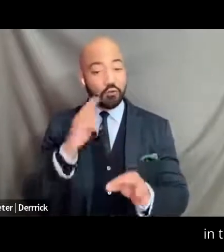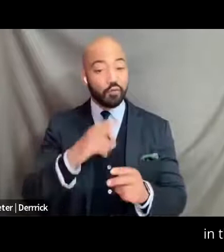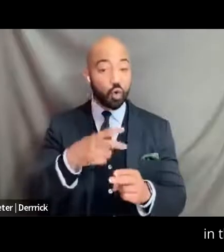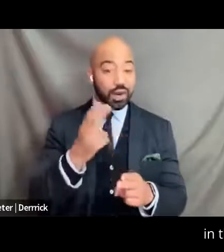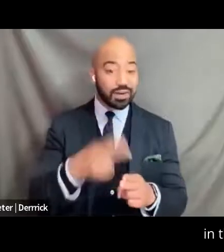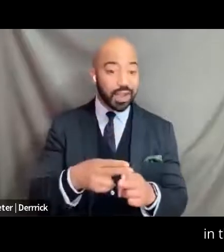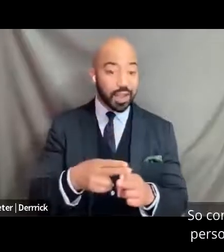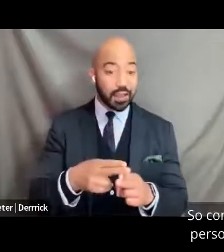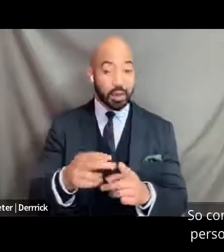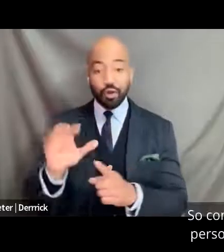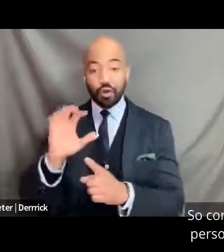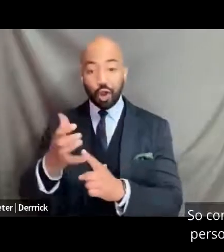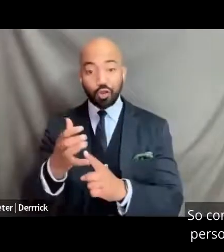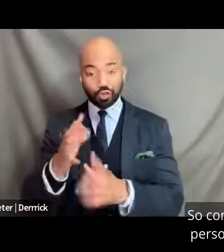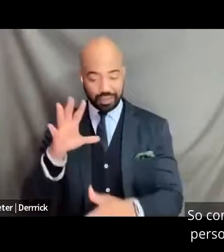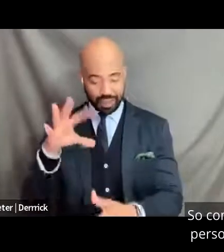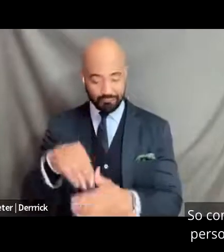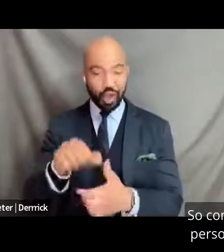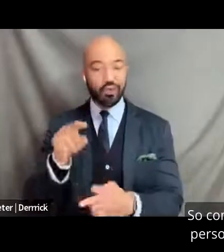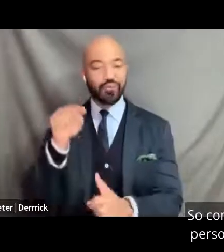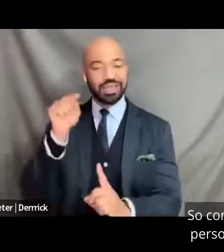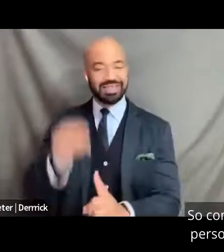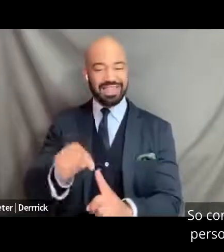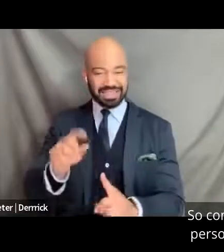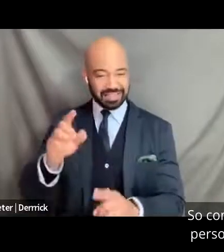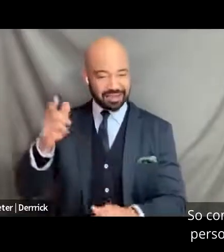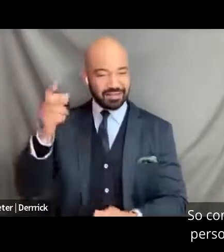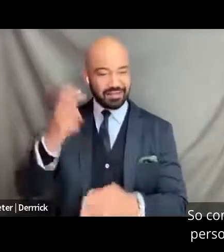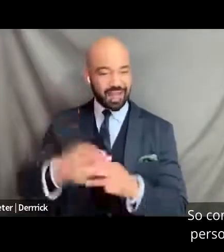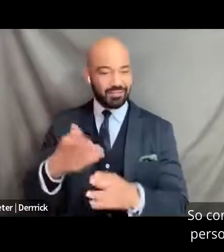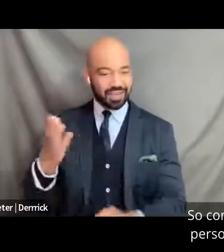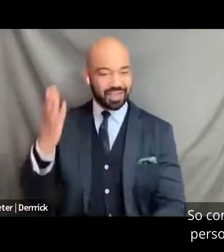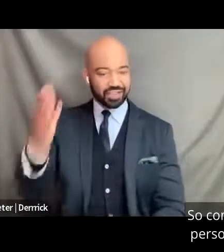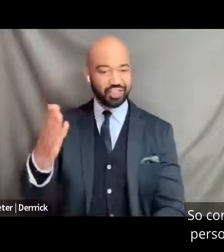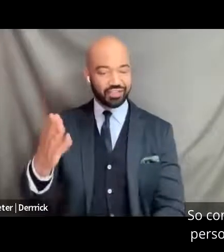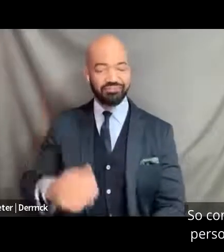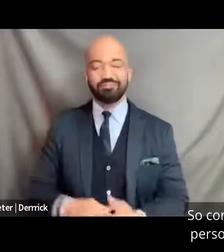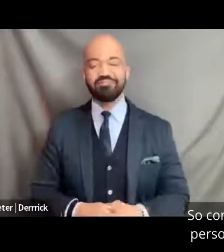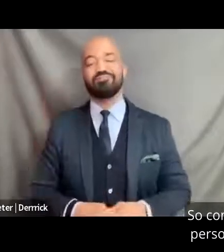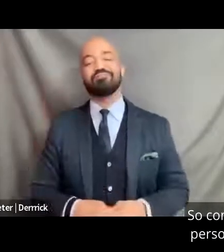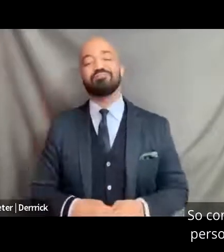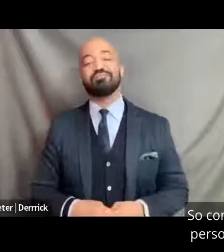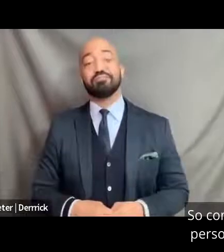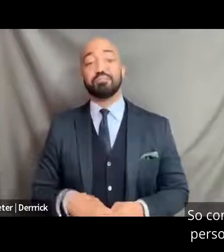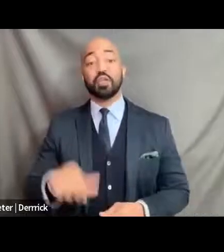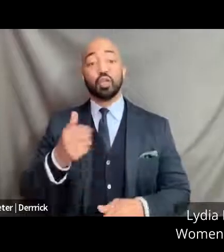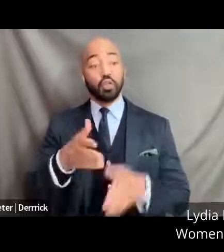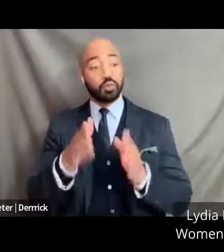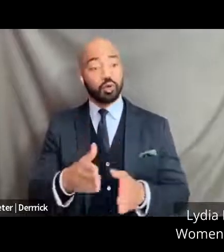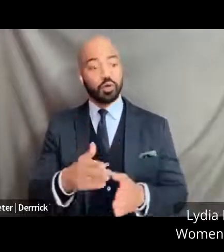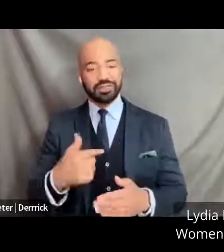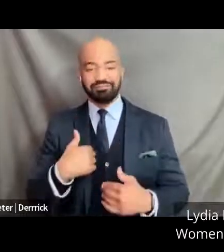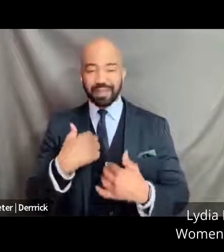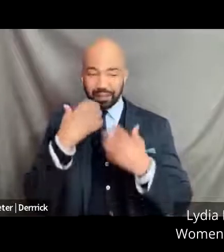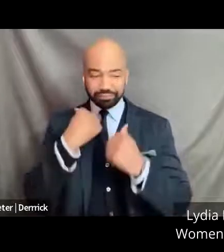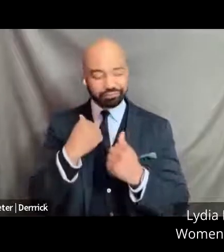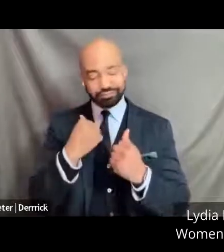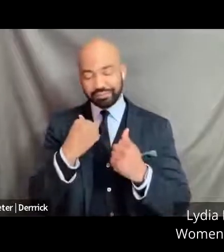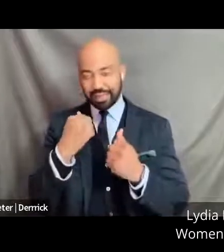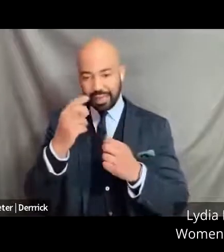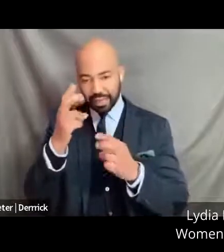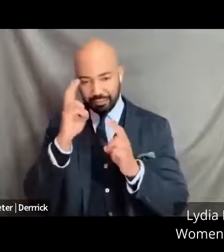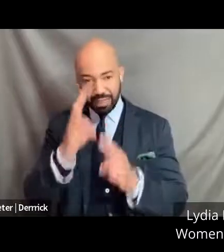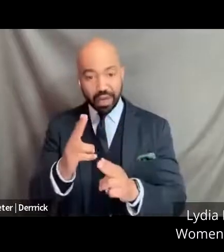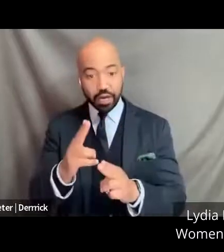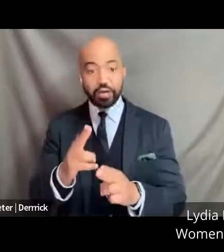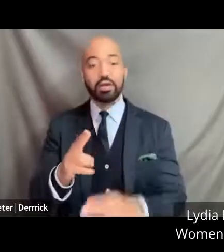as well so coming up next is another person i i also deeply admire lydia brown from the